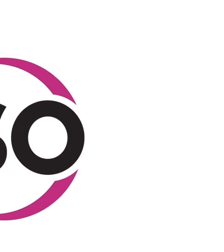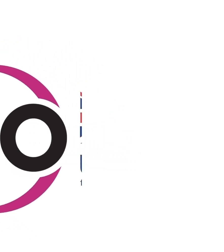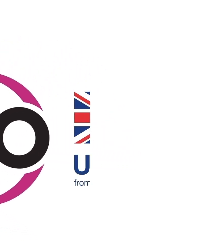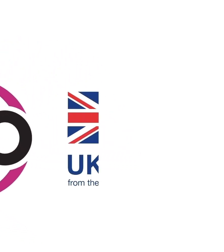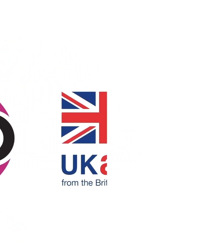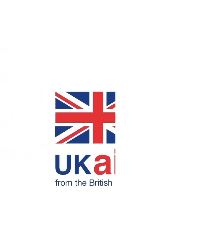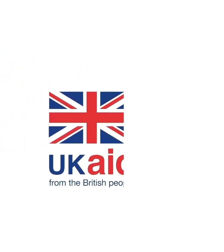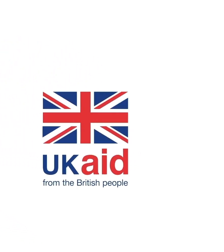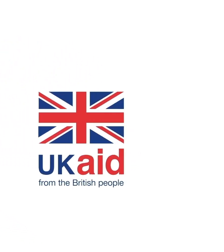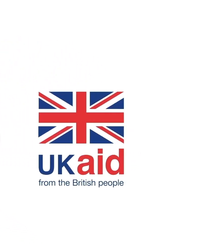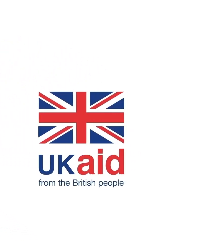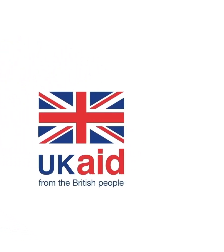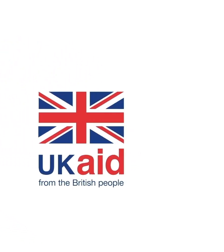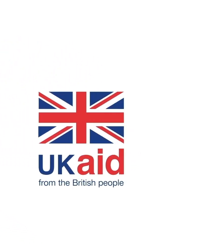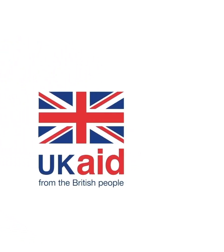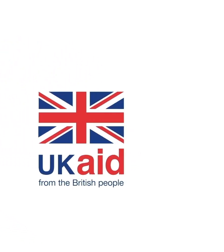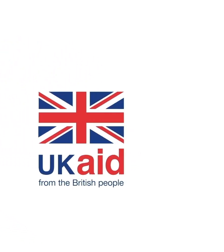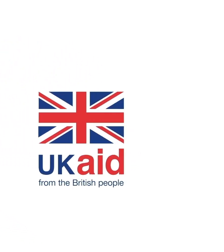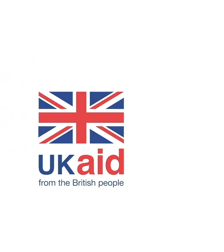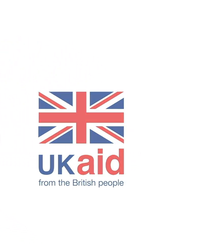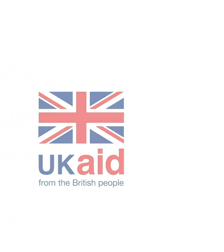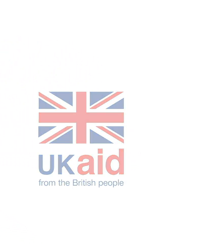VSO. UK 8.